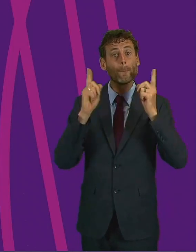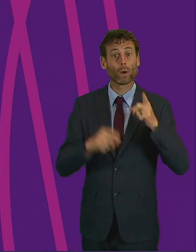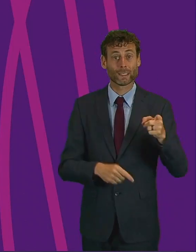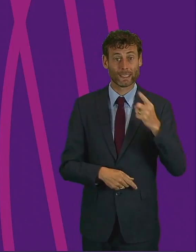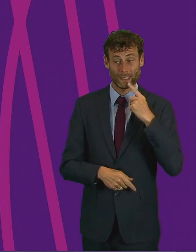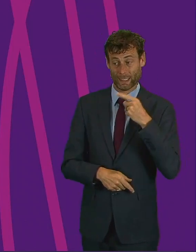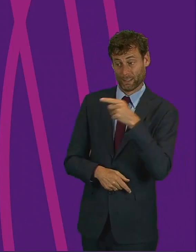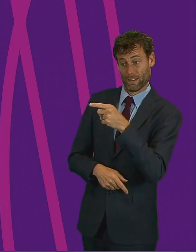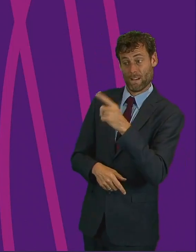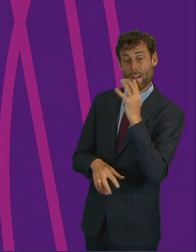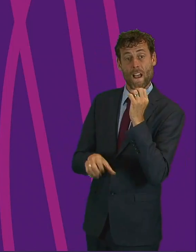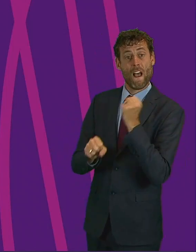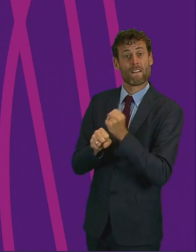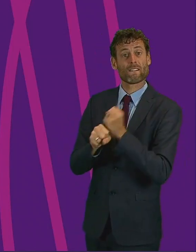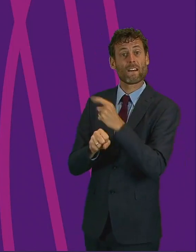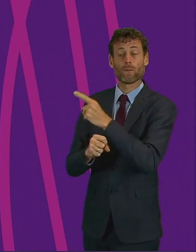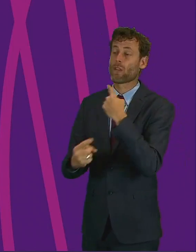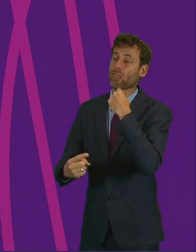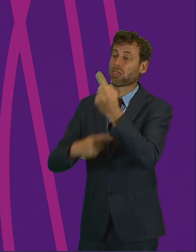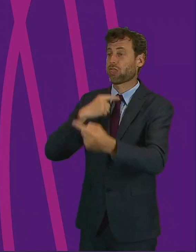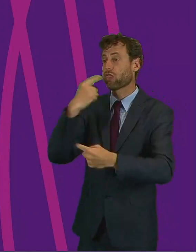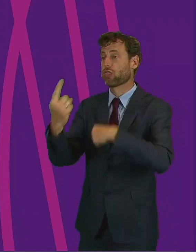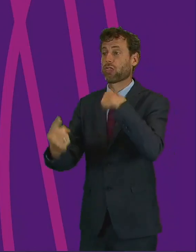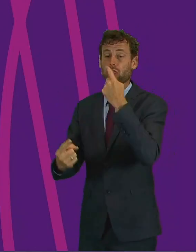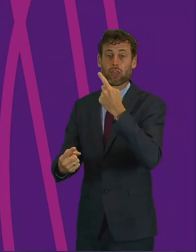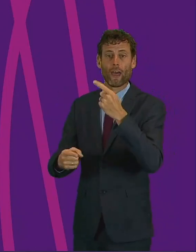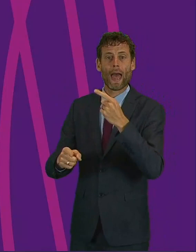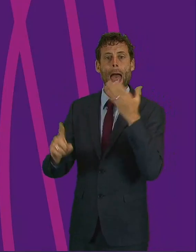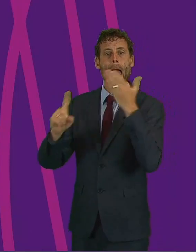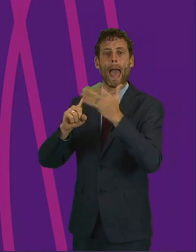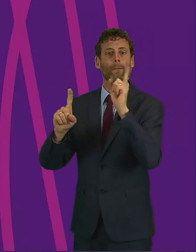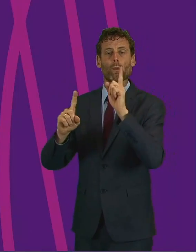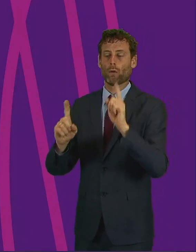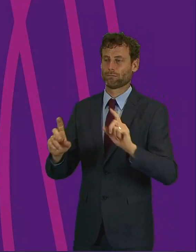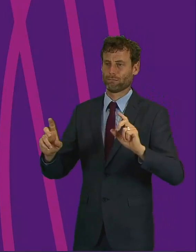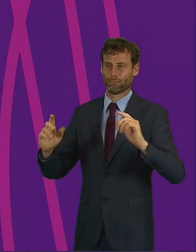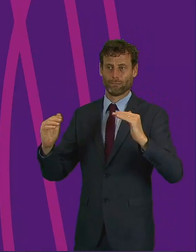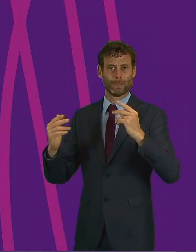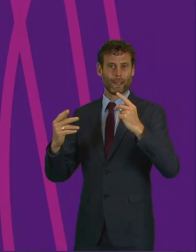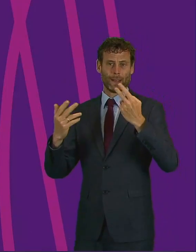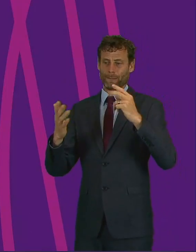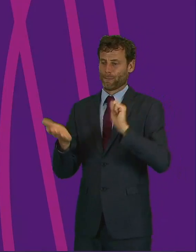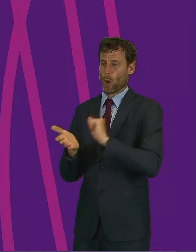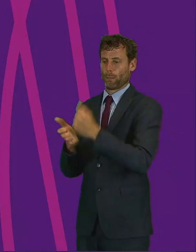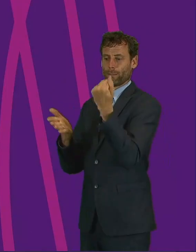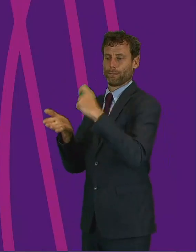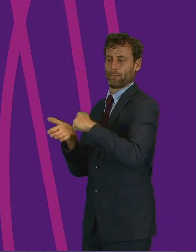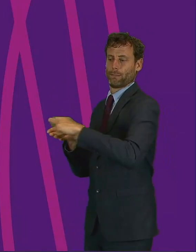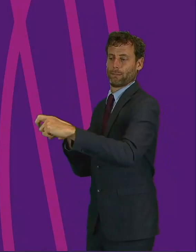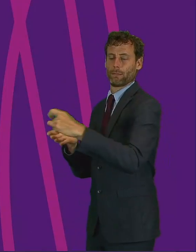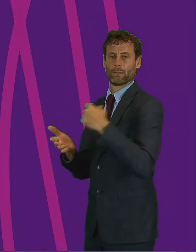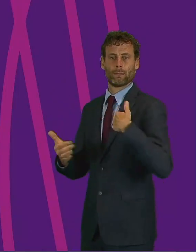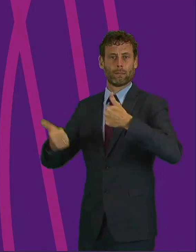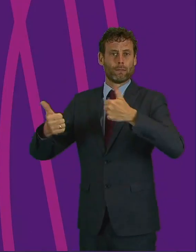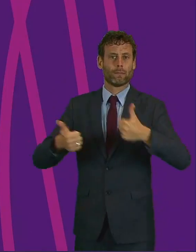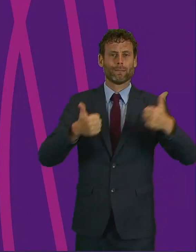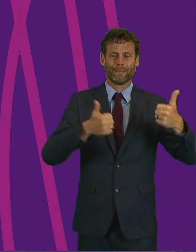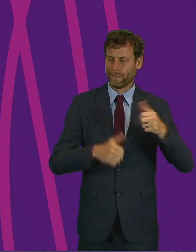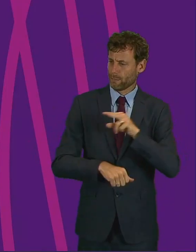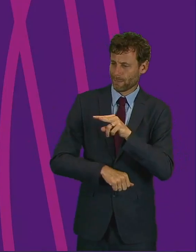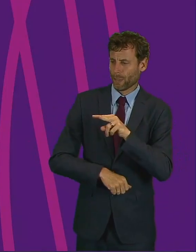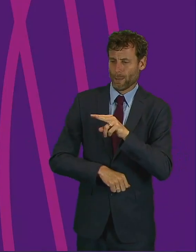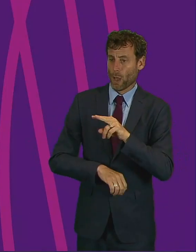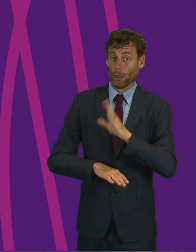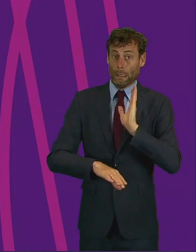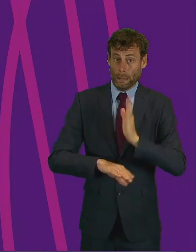on generating headlines rather than delivering for workers on the front line. So, First Minister, as we begin to ease